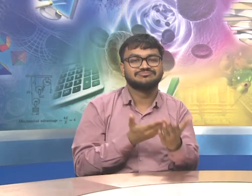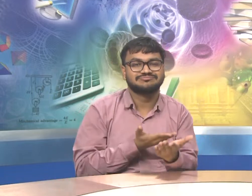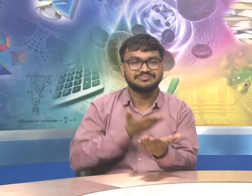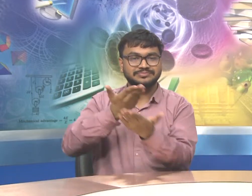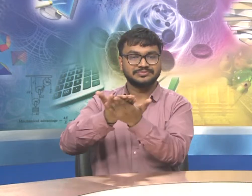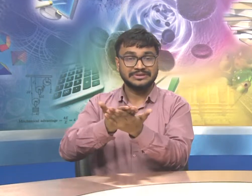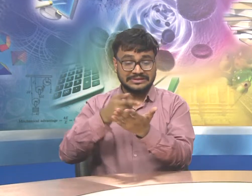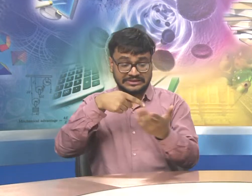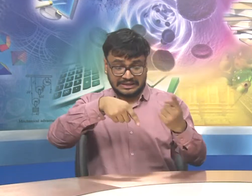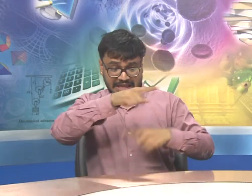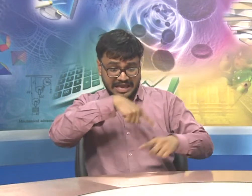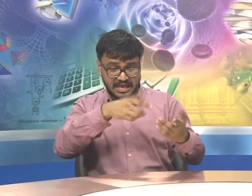It's not bounded.